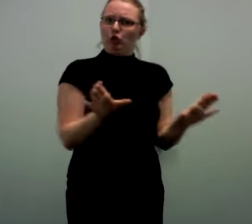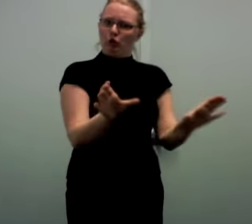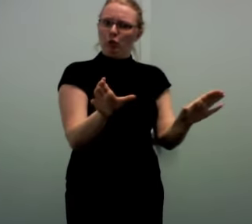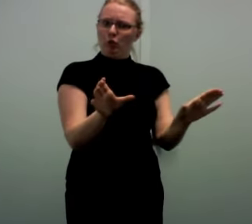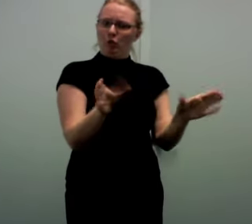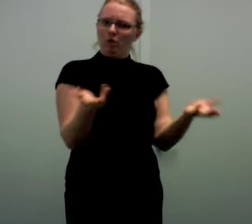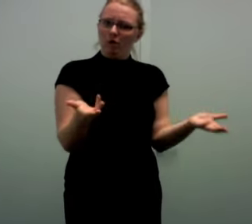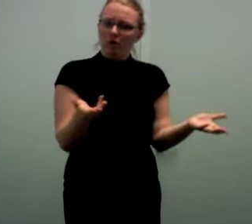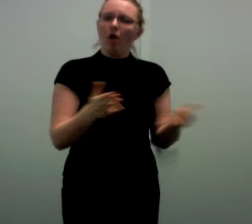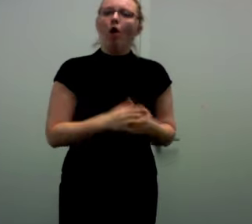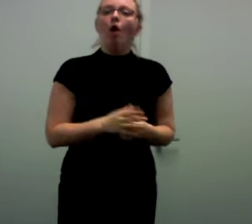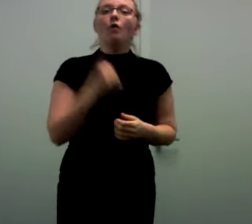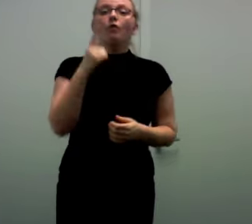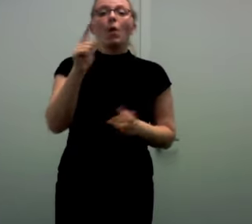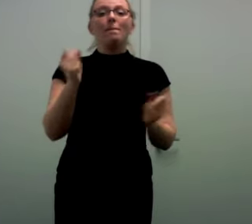For many, it was a great time.